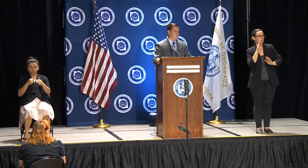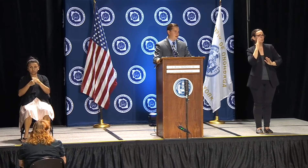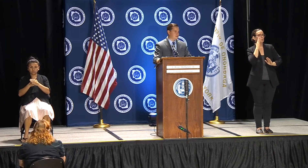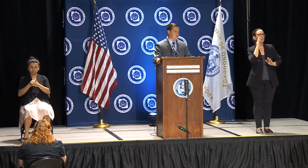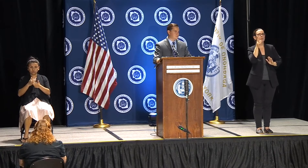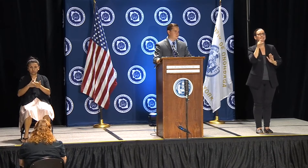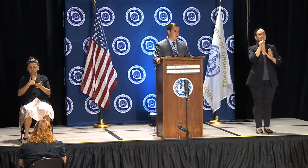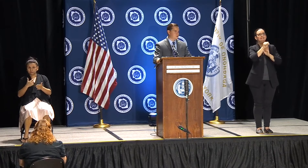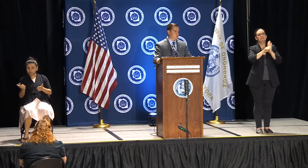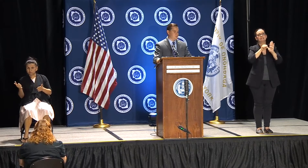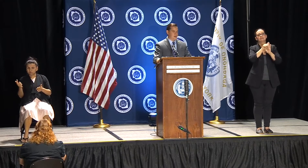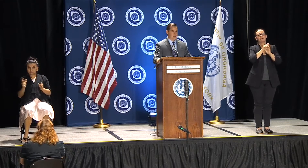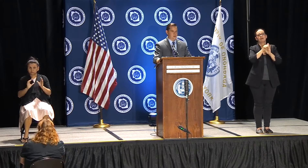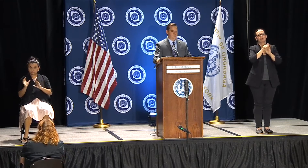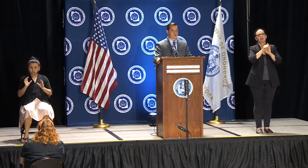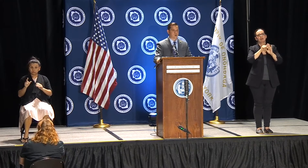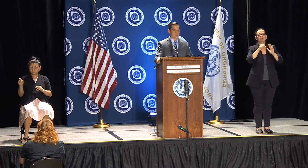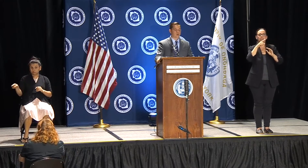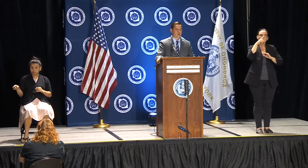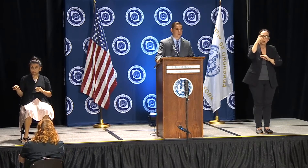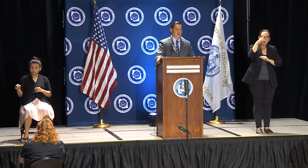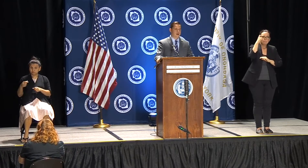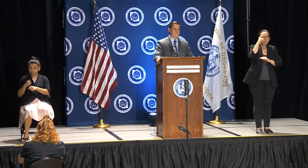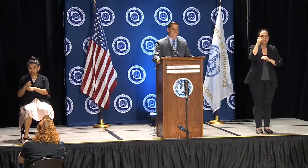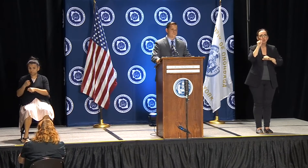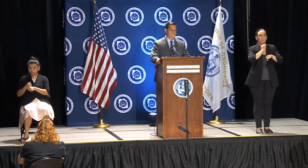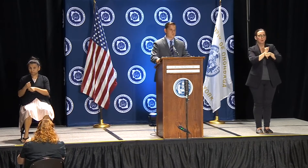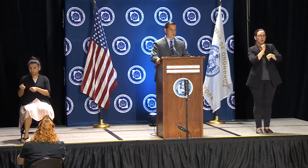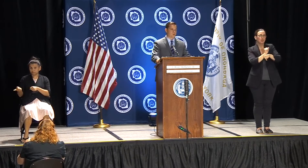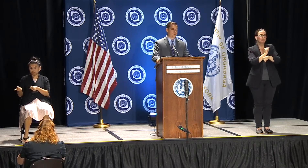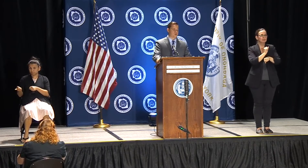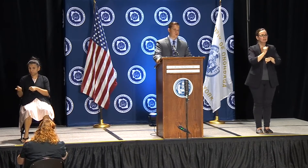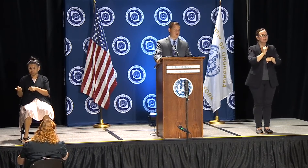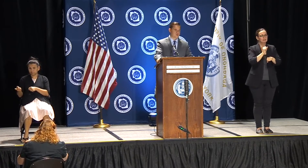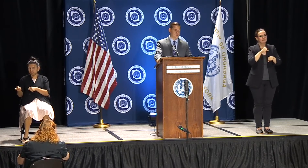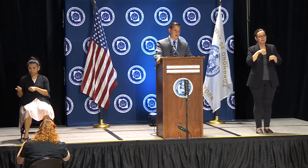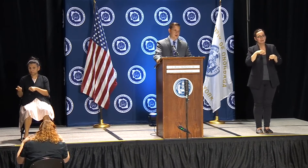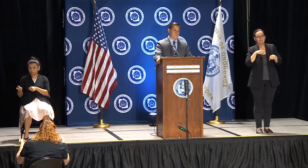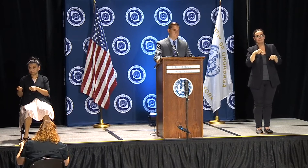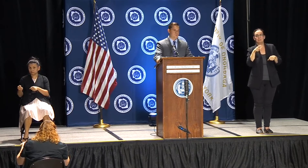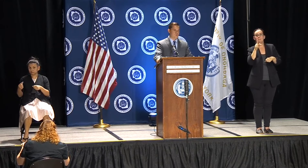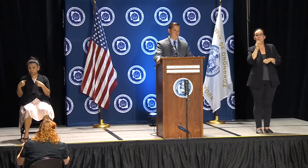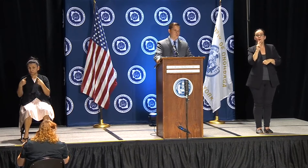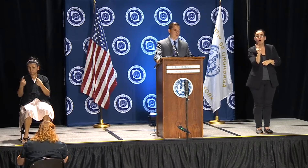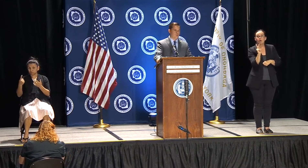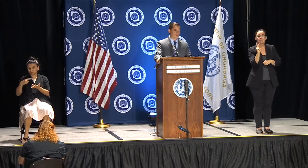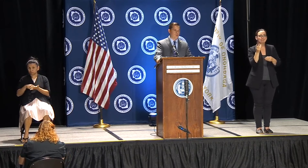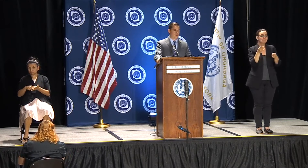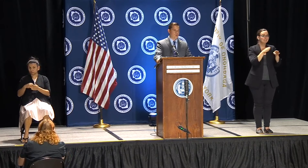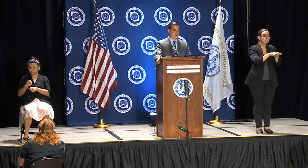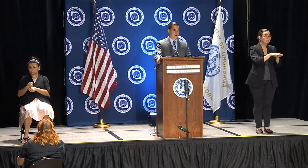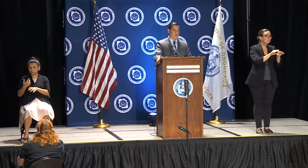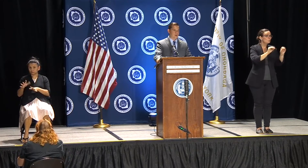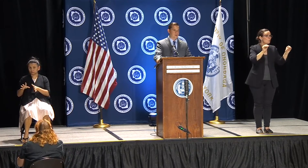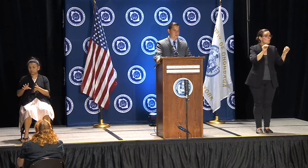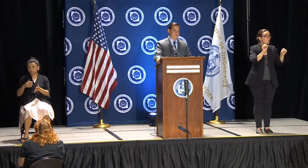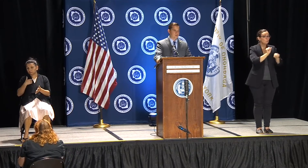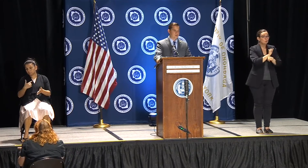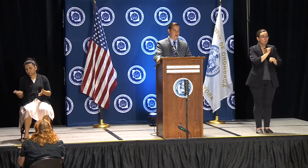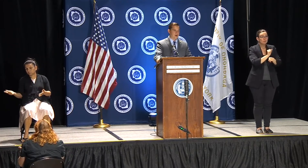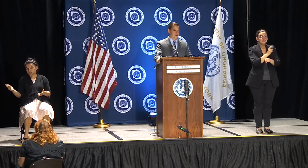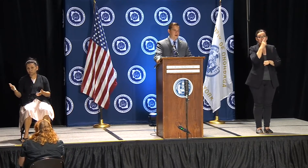at full capacity due to the pandemic. So those decisions were